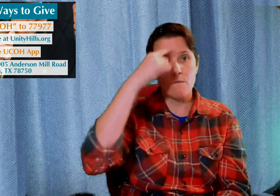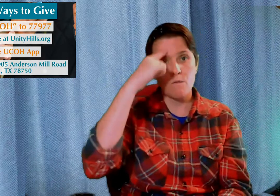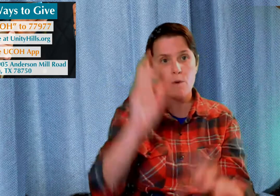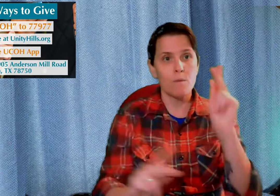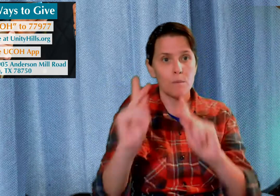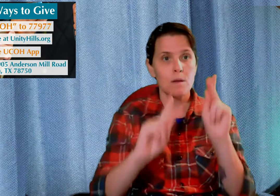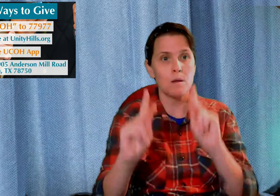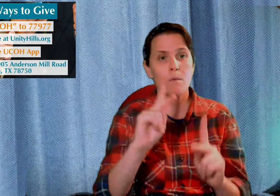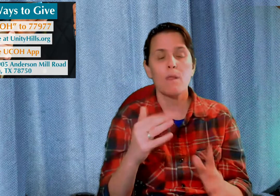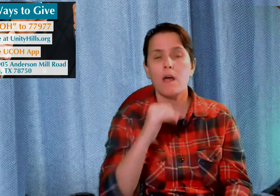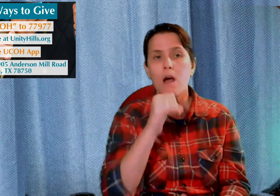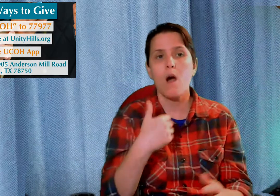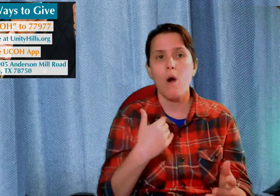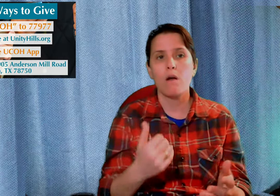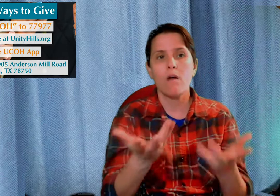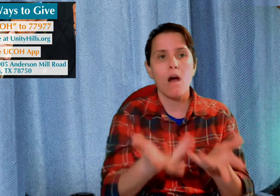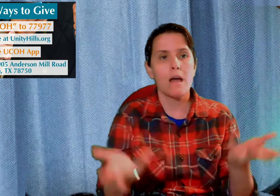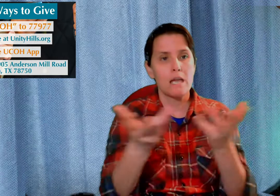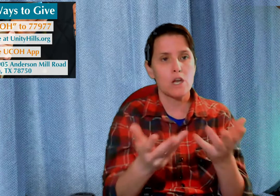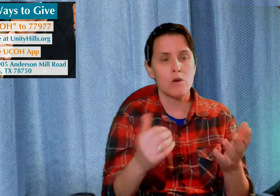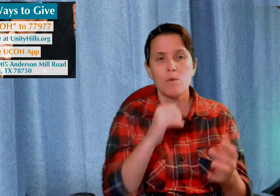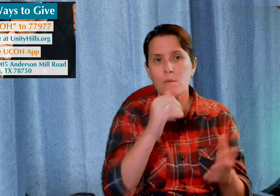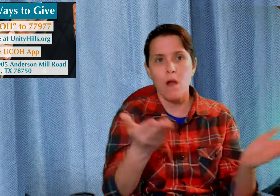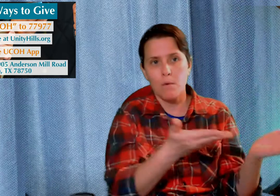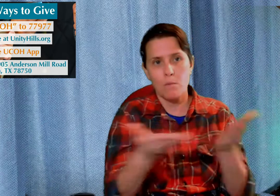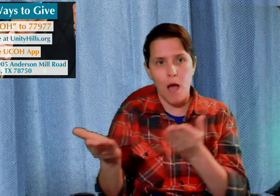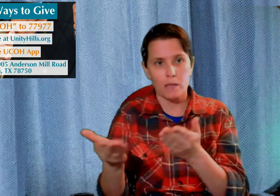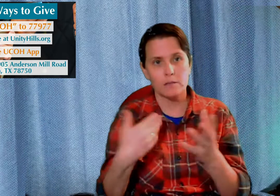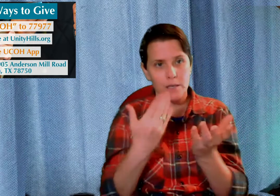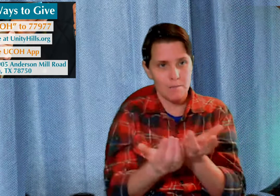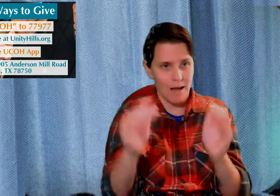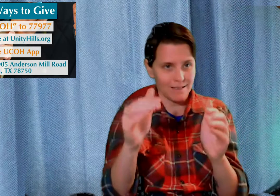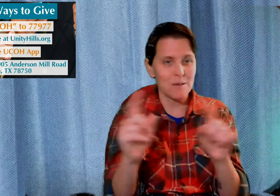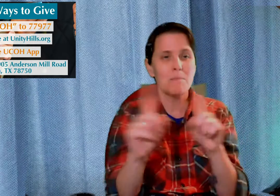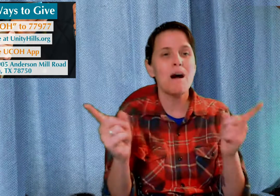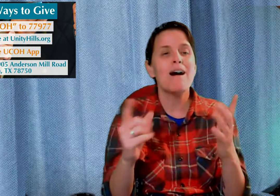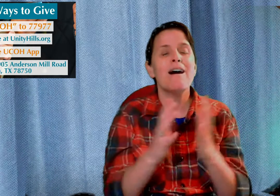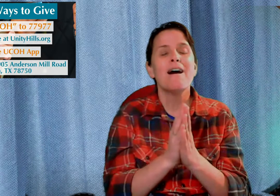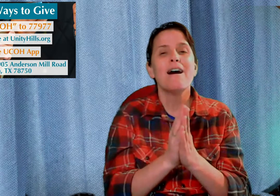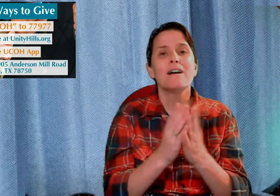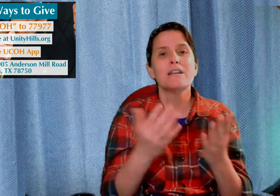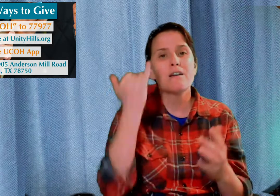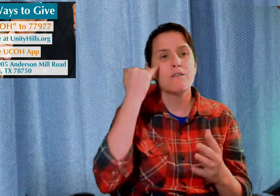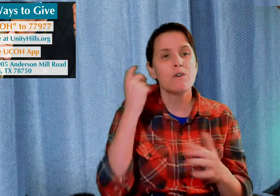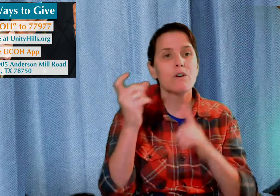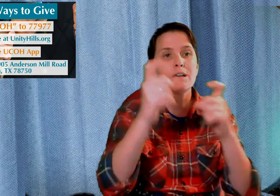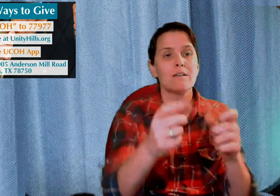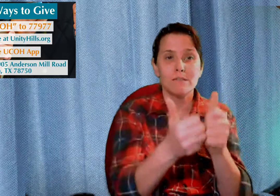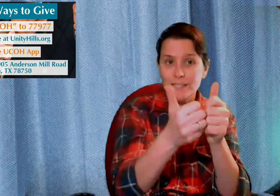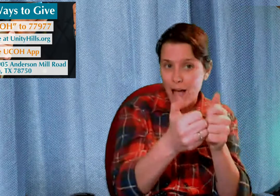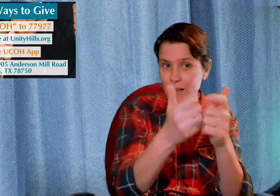an offering basket, but there are stations at the back of the sanctuary. Whether you are giving through our app, text to